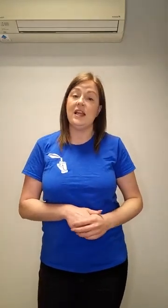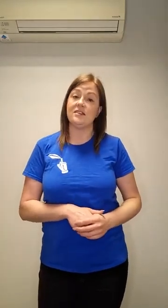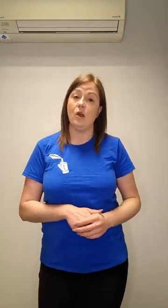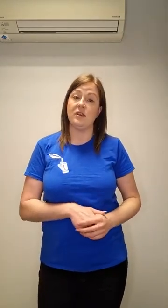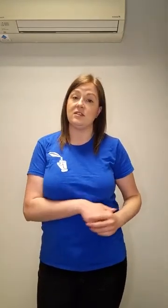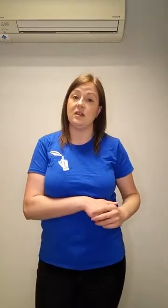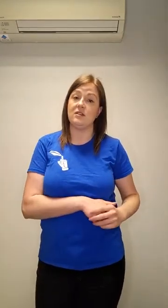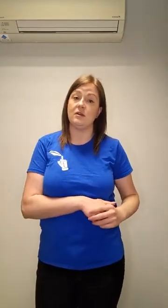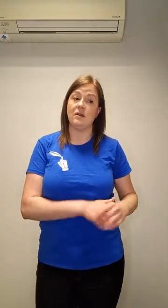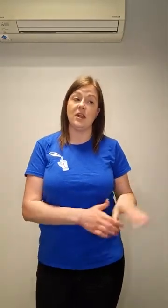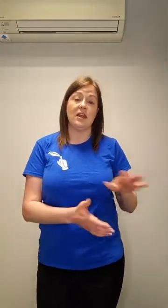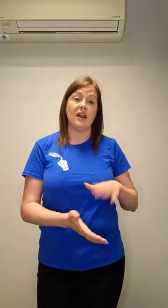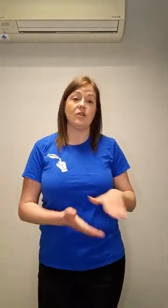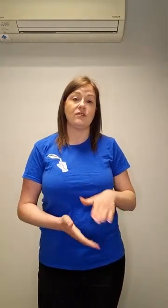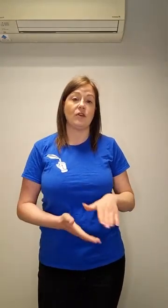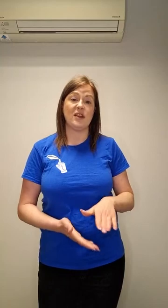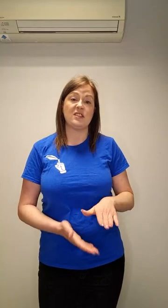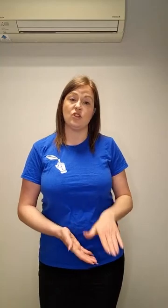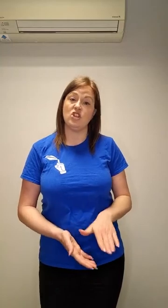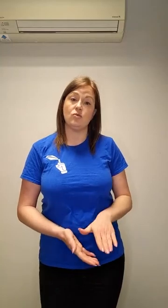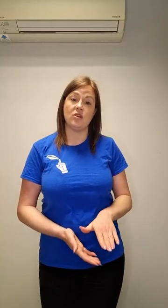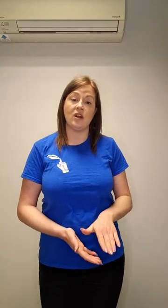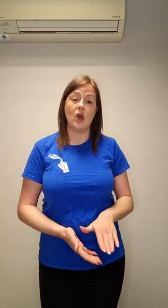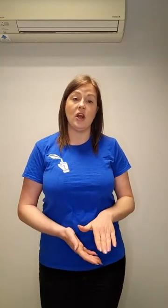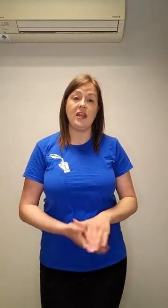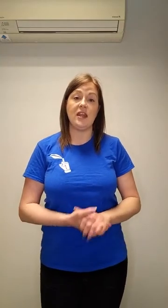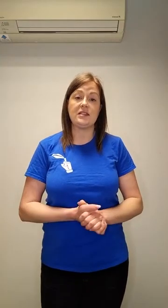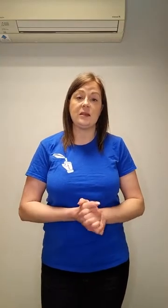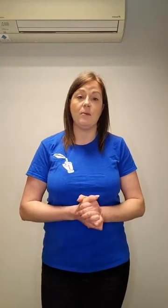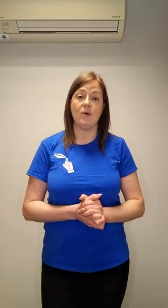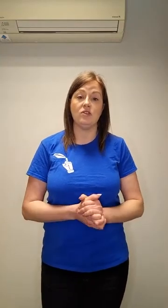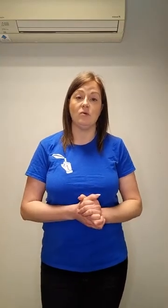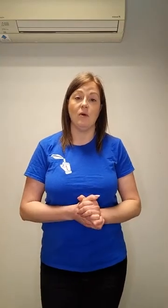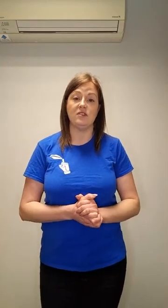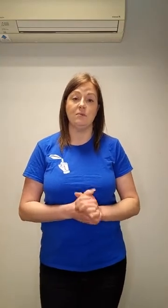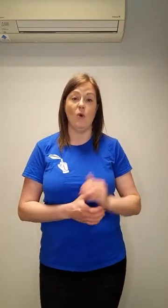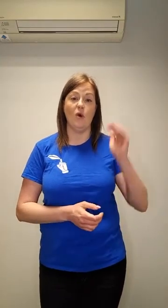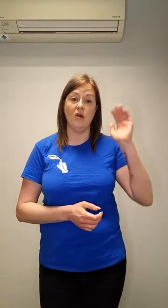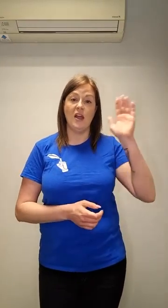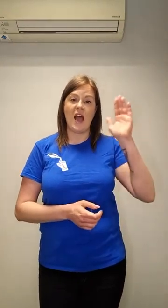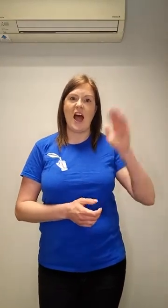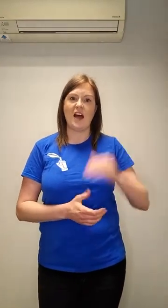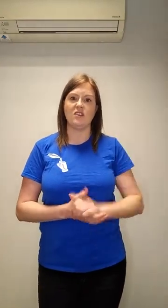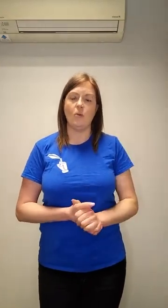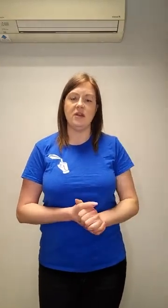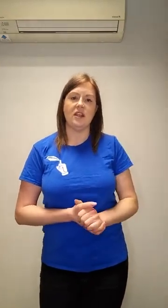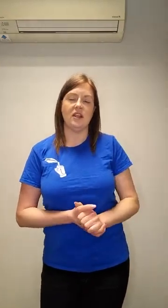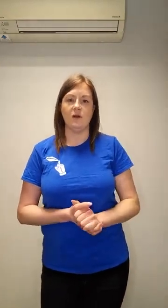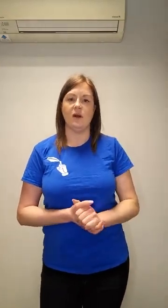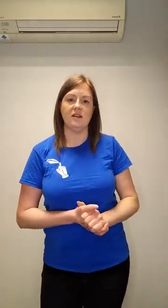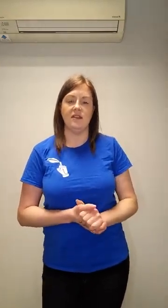us know, because I tend to get lots of requests for children and early years, but we do want some more adult particular words in